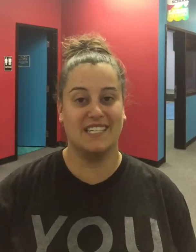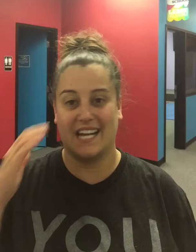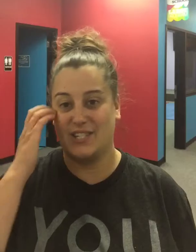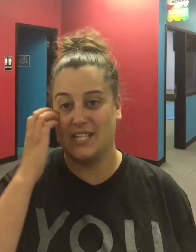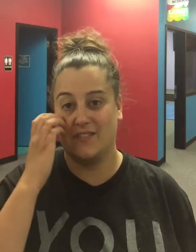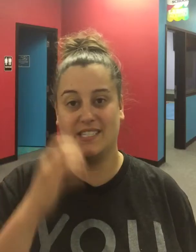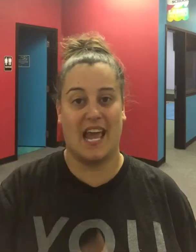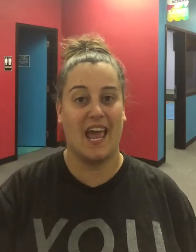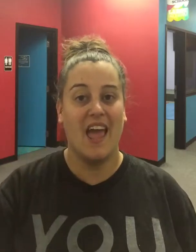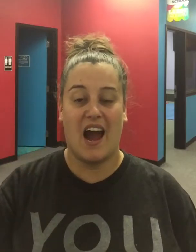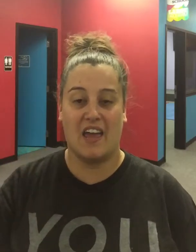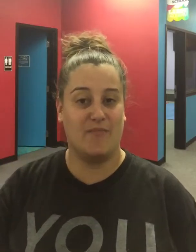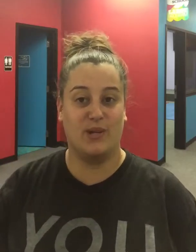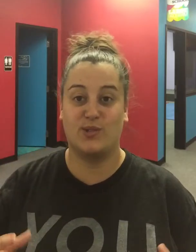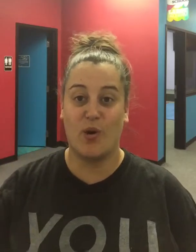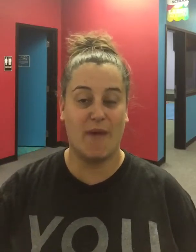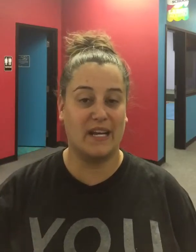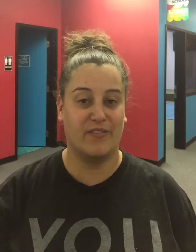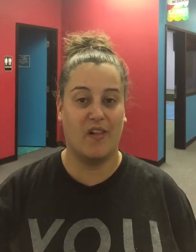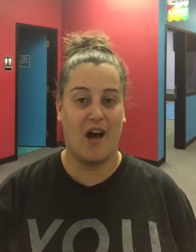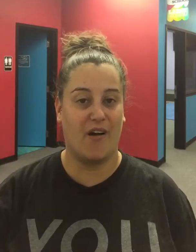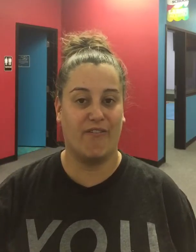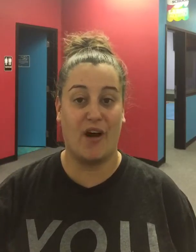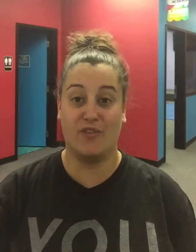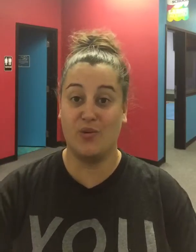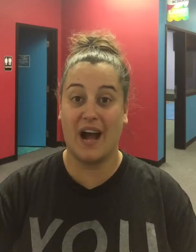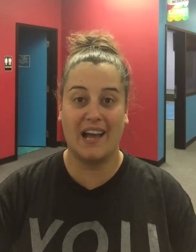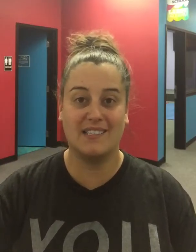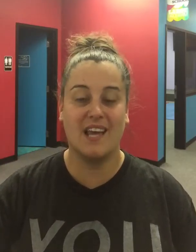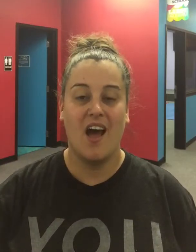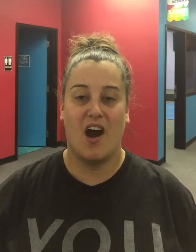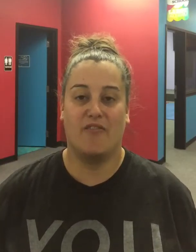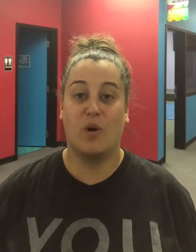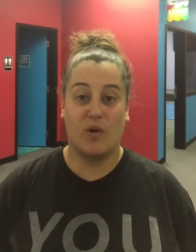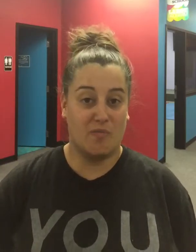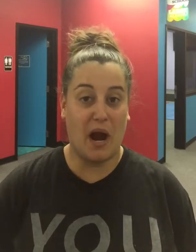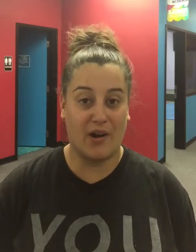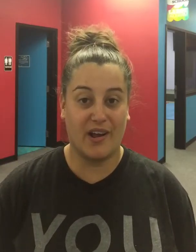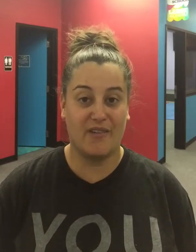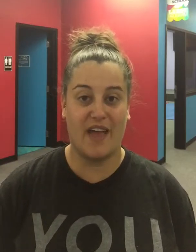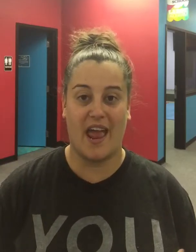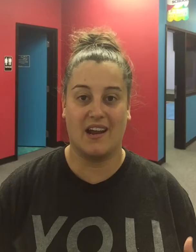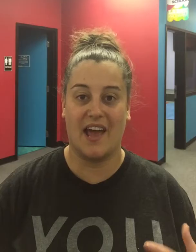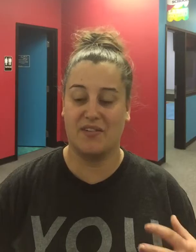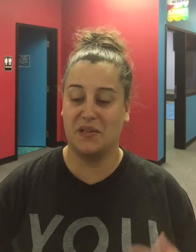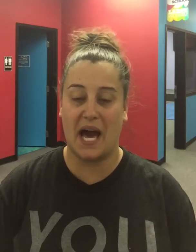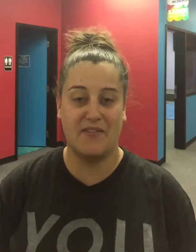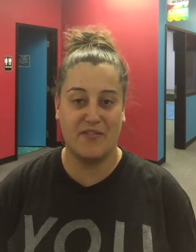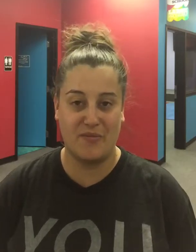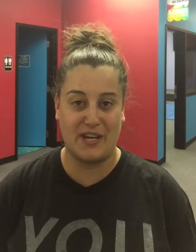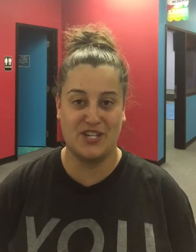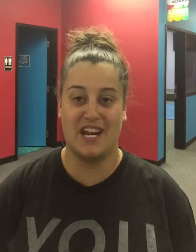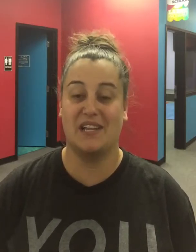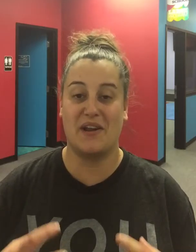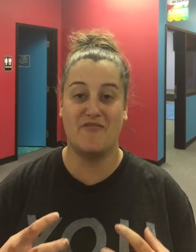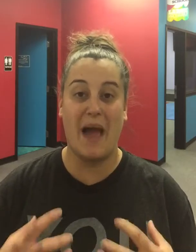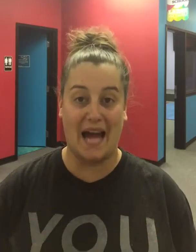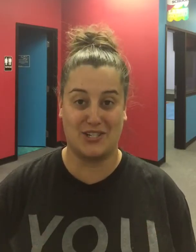and I just have to say, I have been so mindful of you guys, of what we're a part of, and I have a lot of information, a lot of passion,